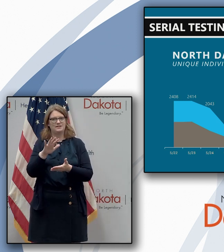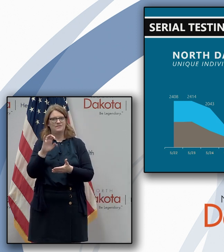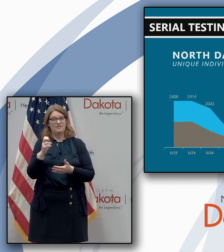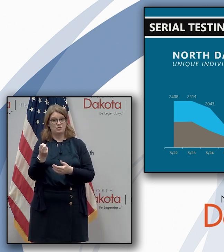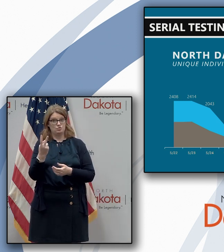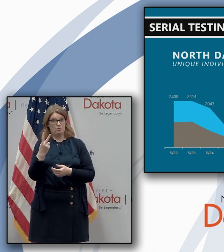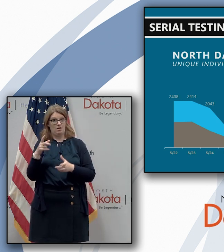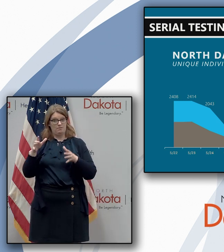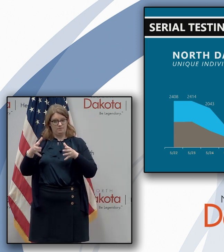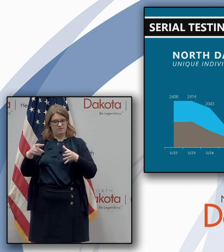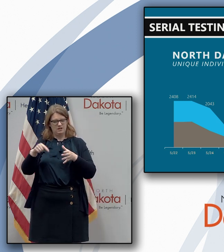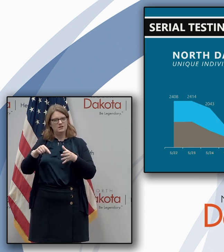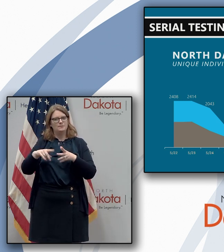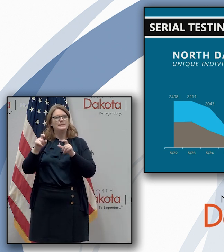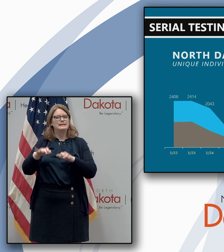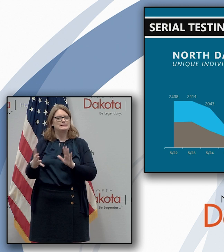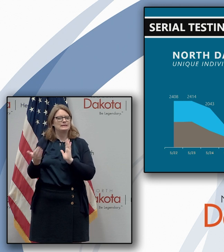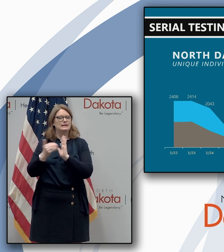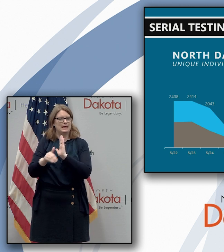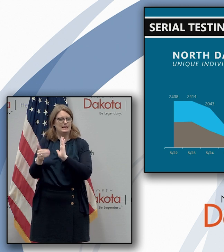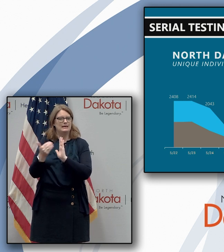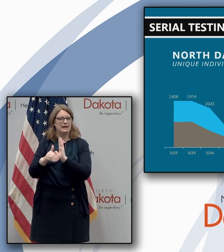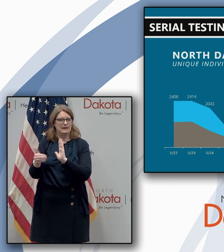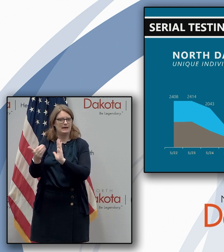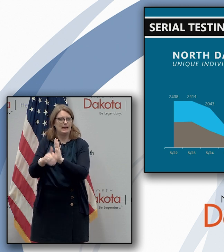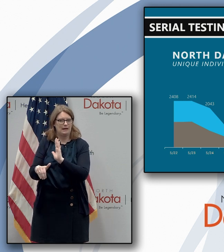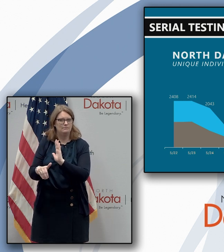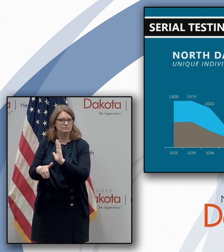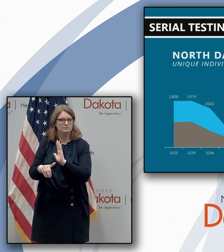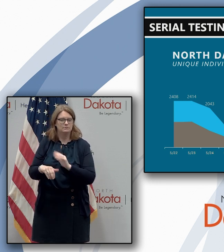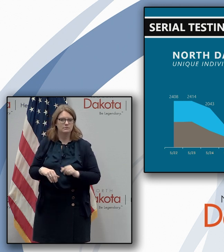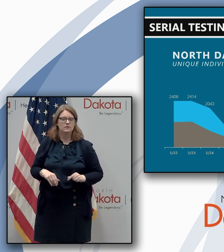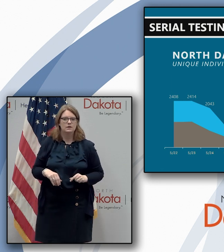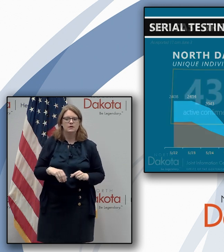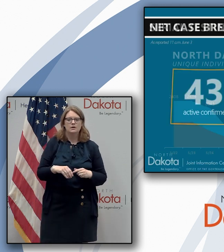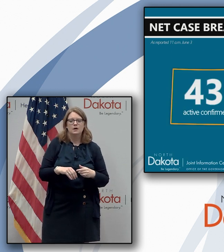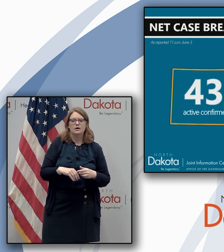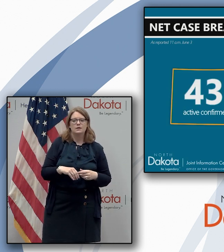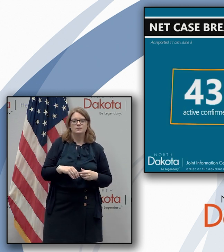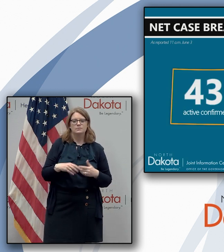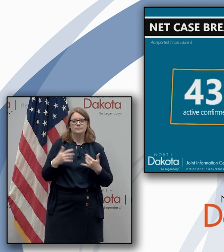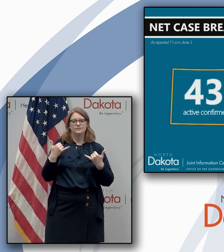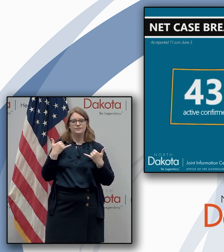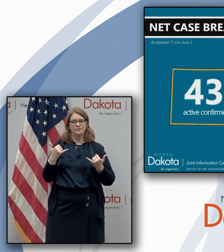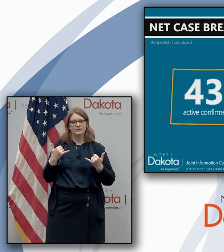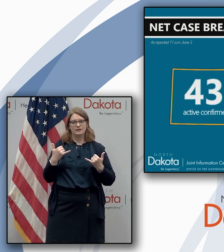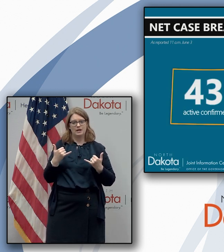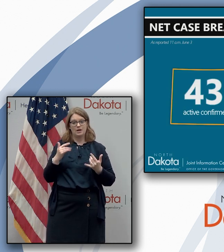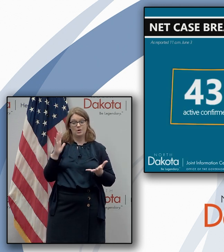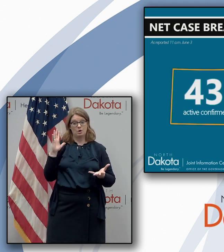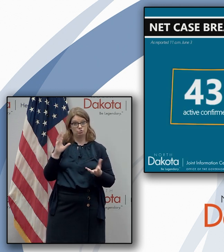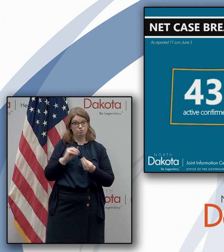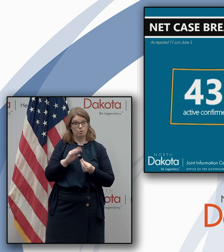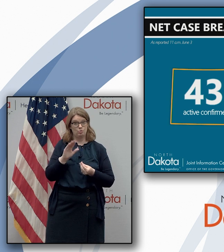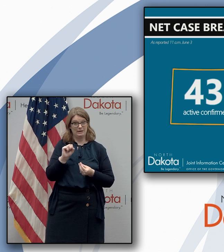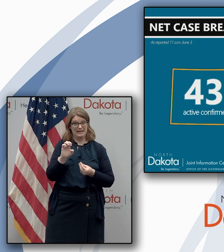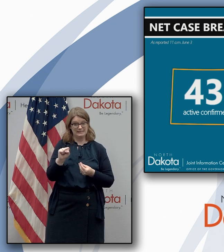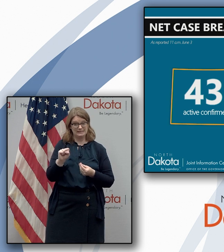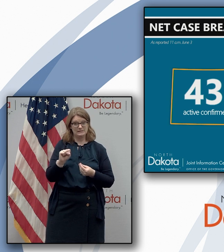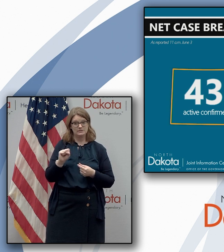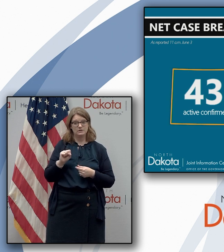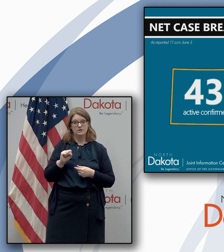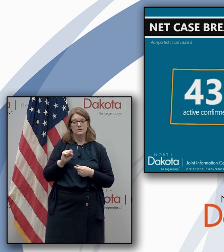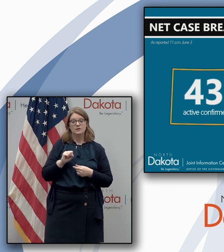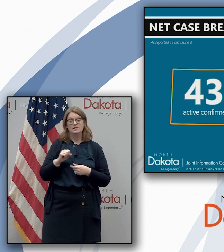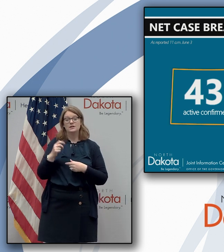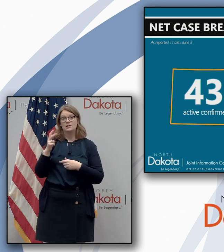1,512 of those, were people who had been tested prior than that. When we take a look at the net case breakdown, 33